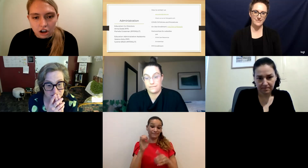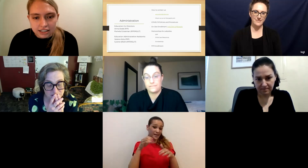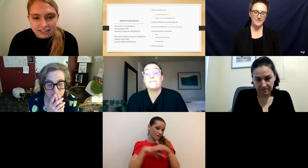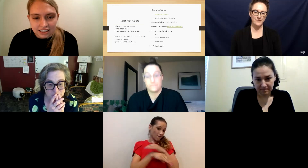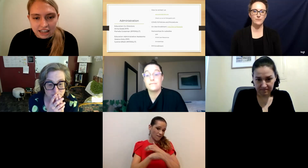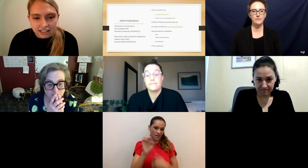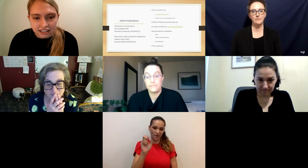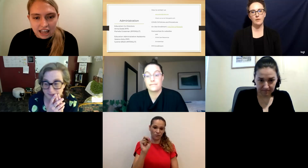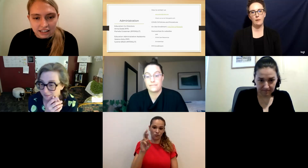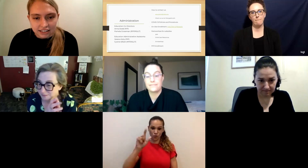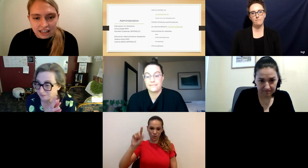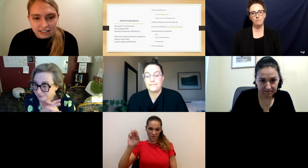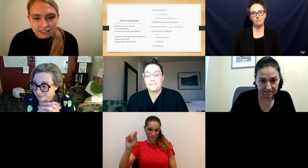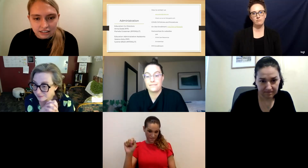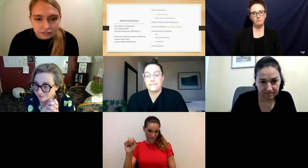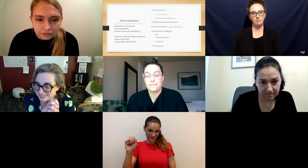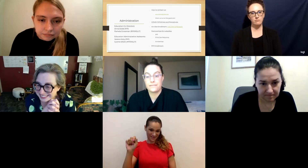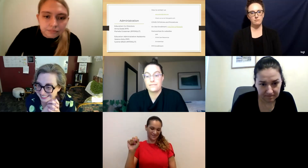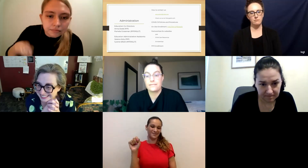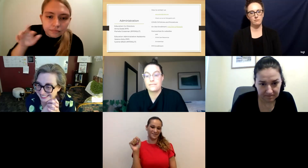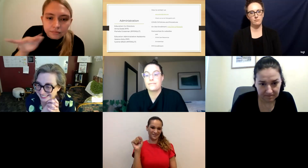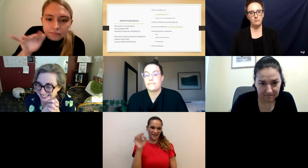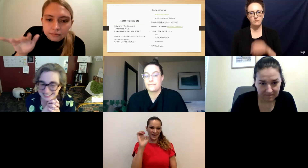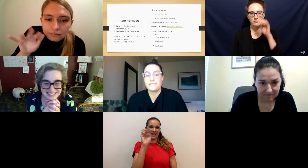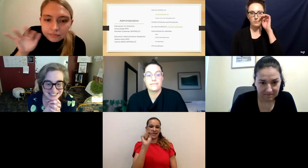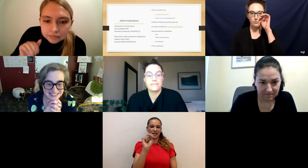For on-site access,